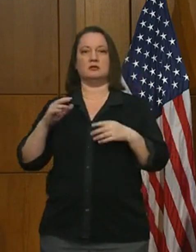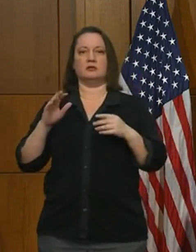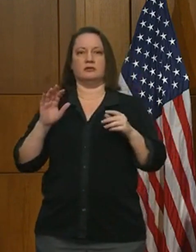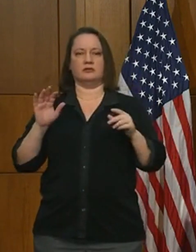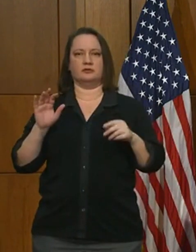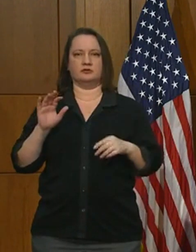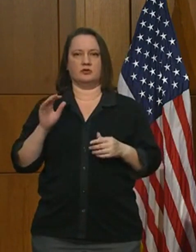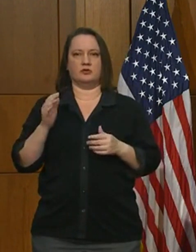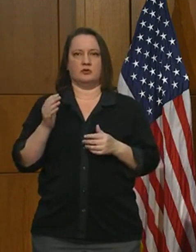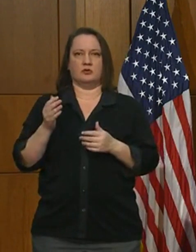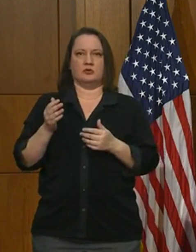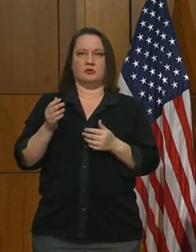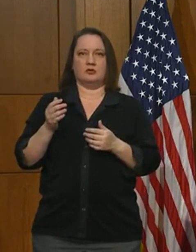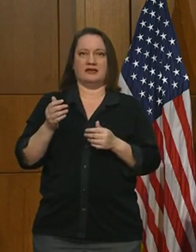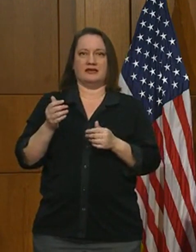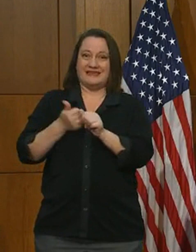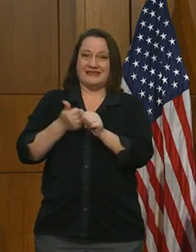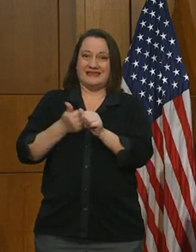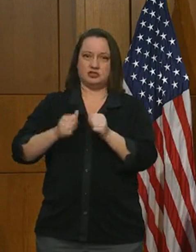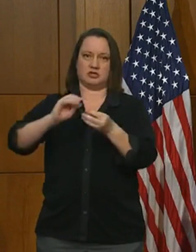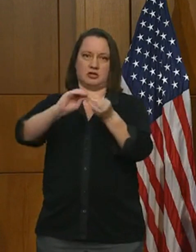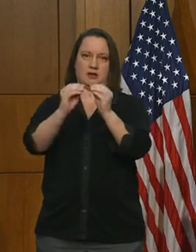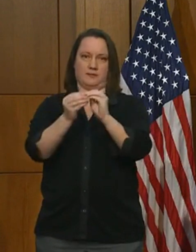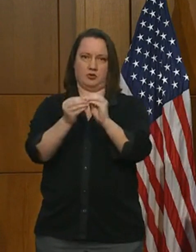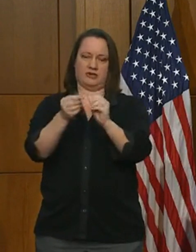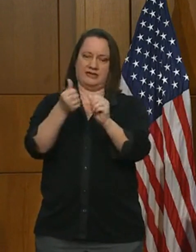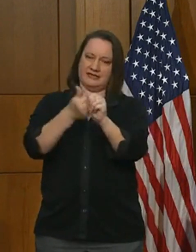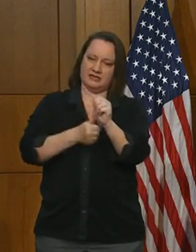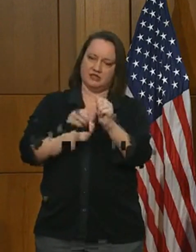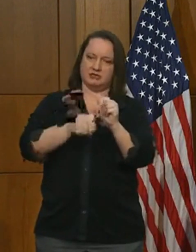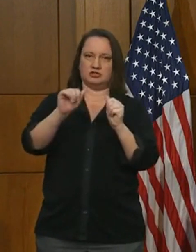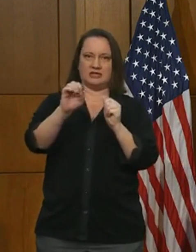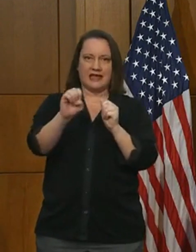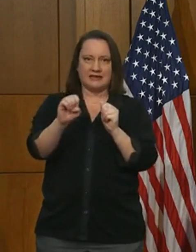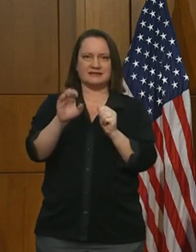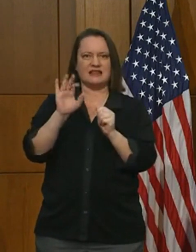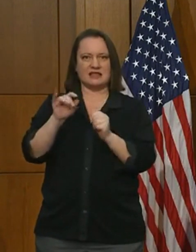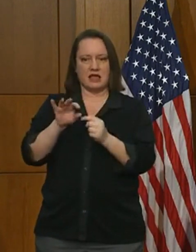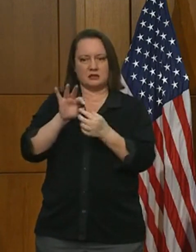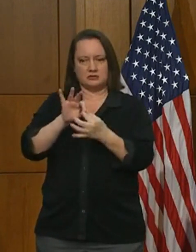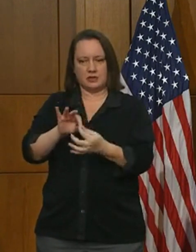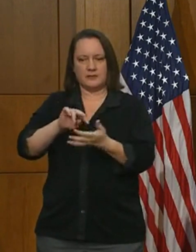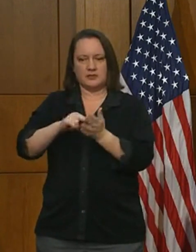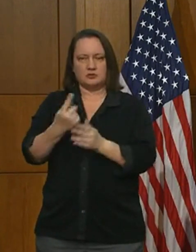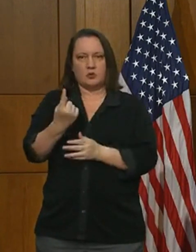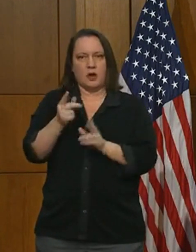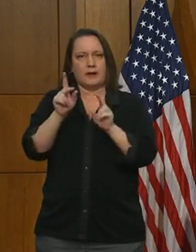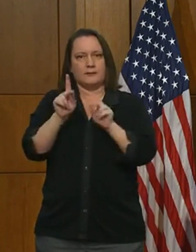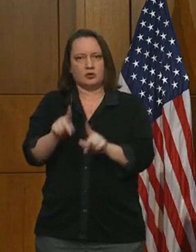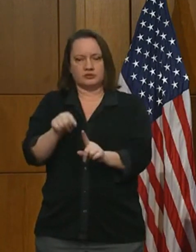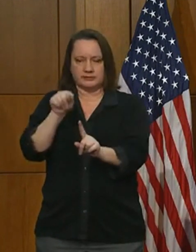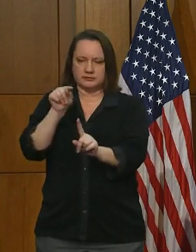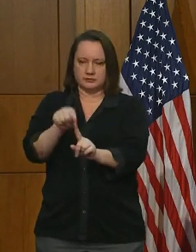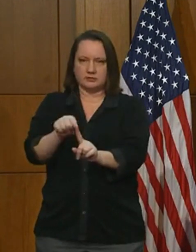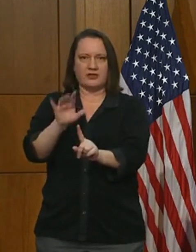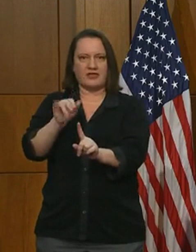this virus that is very contagious, and we will do everything we can to protect them,